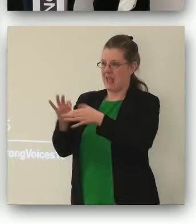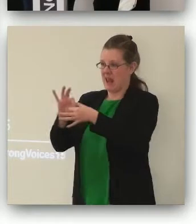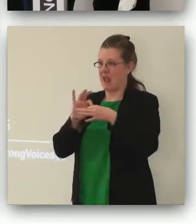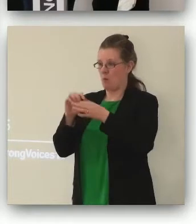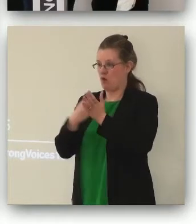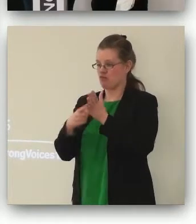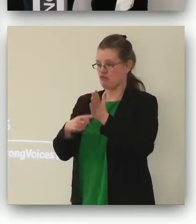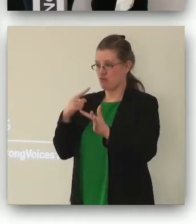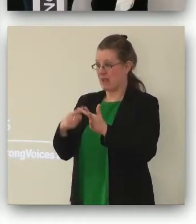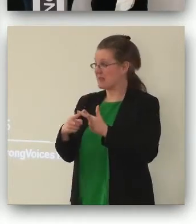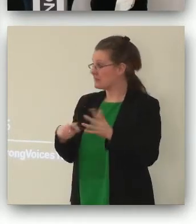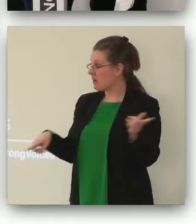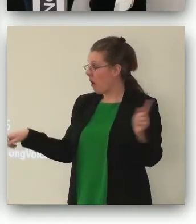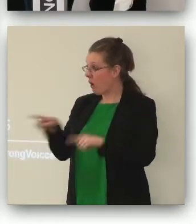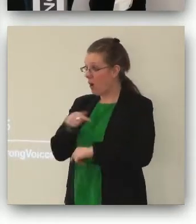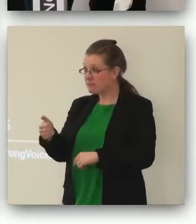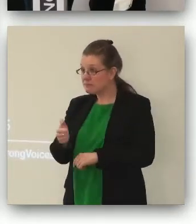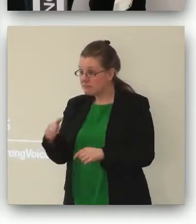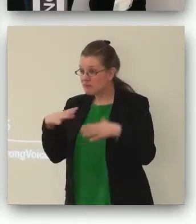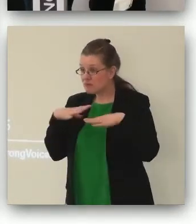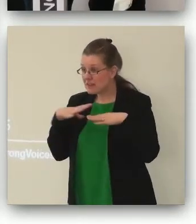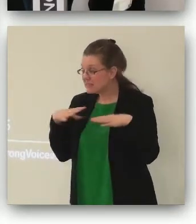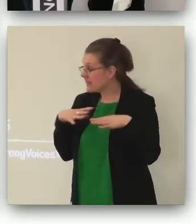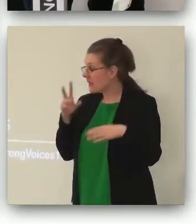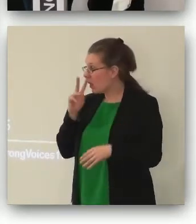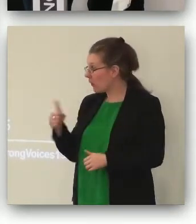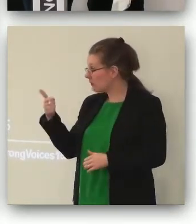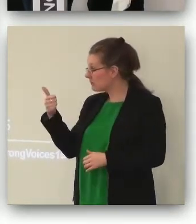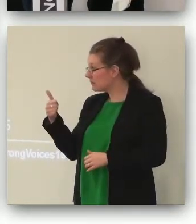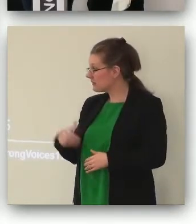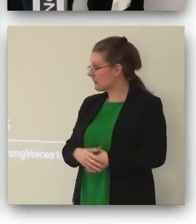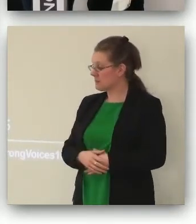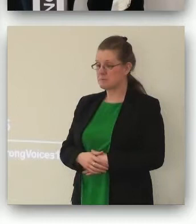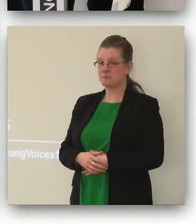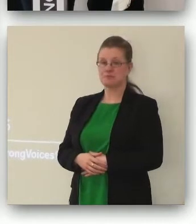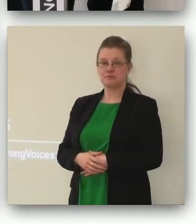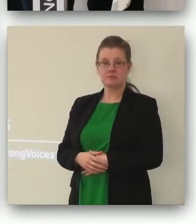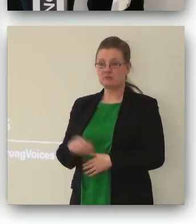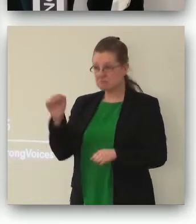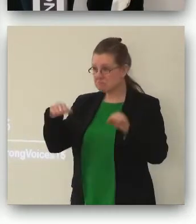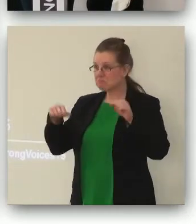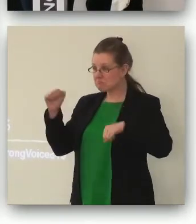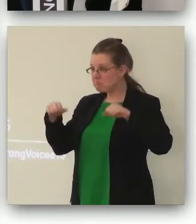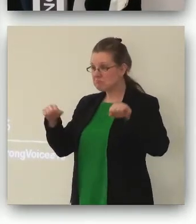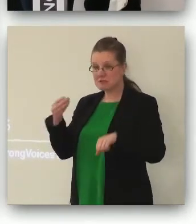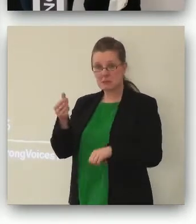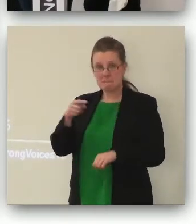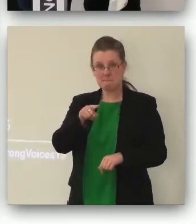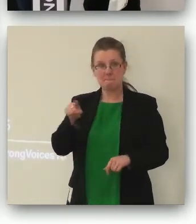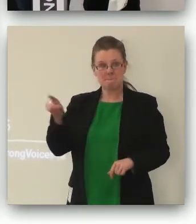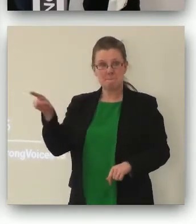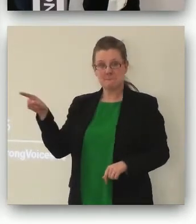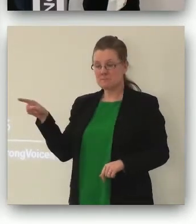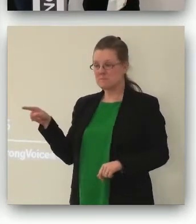we got our phones set up? Is it looking okay? Some nods? I think